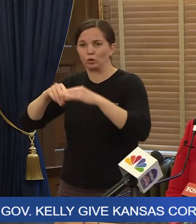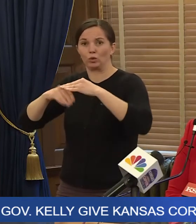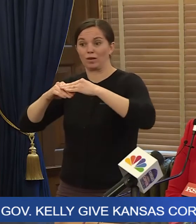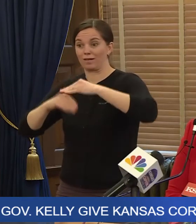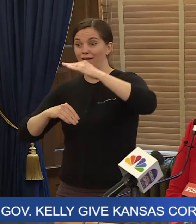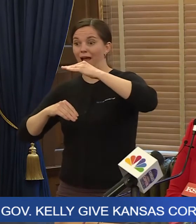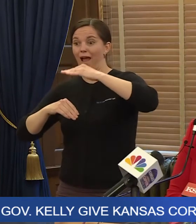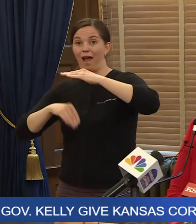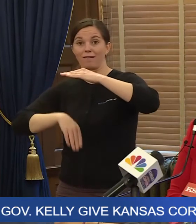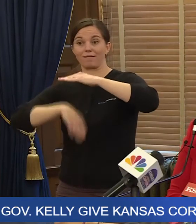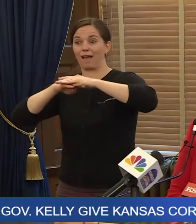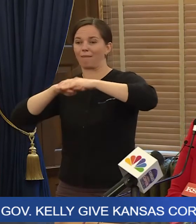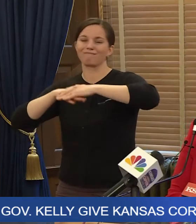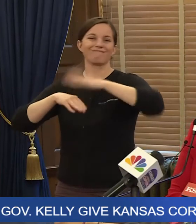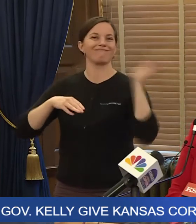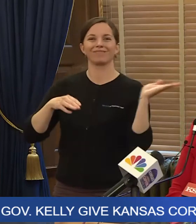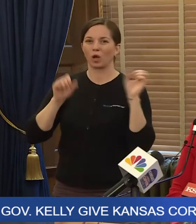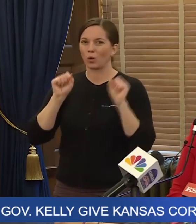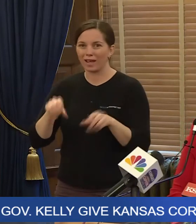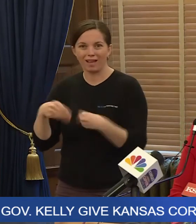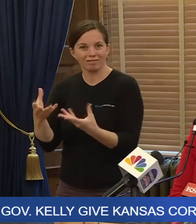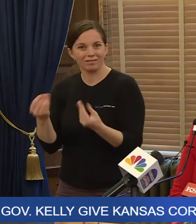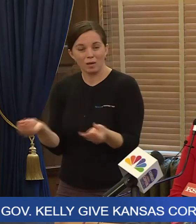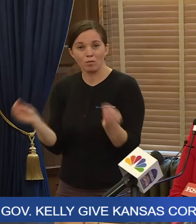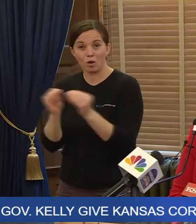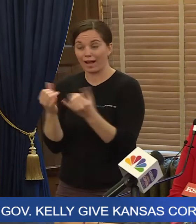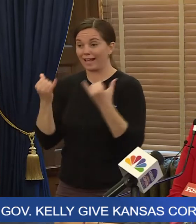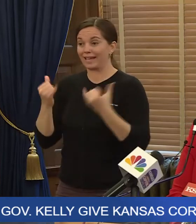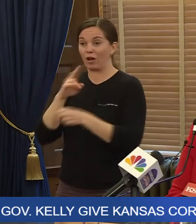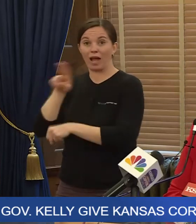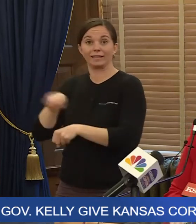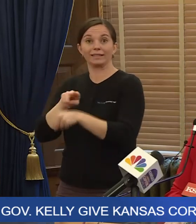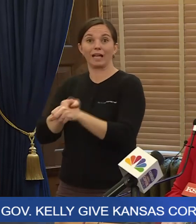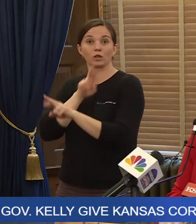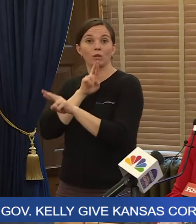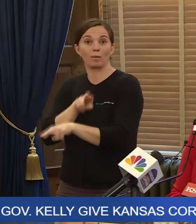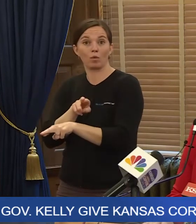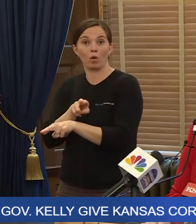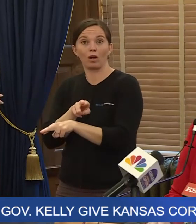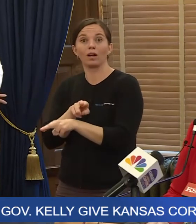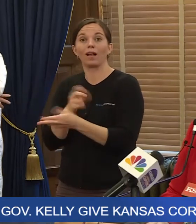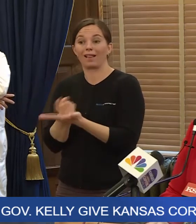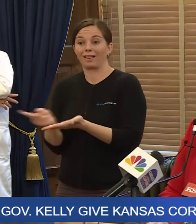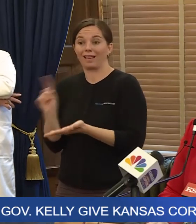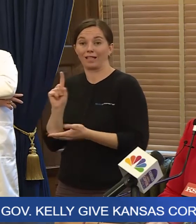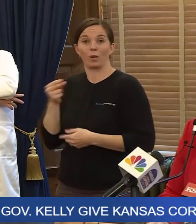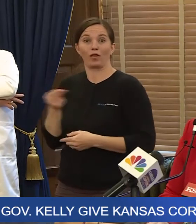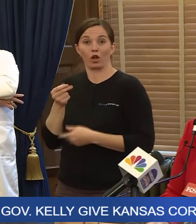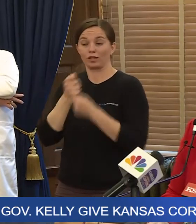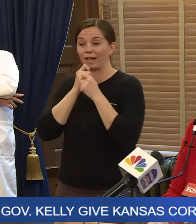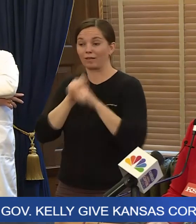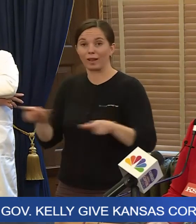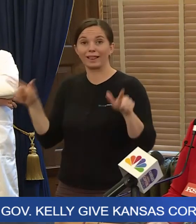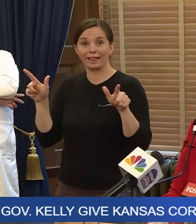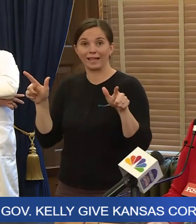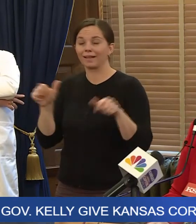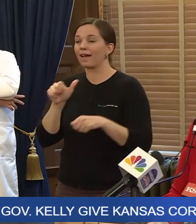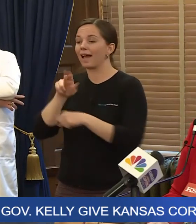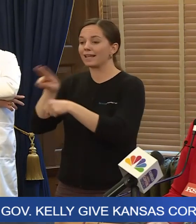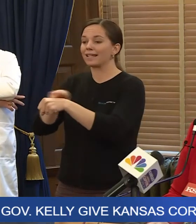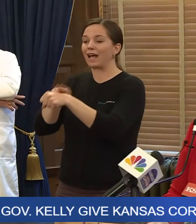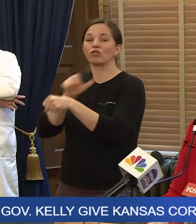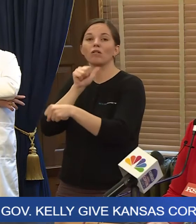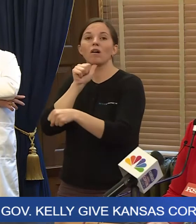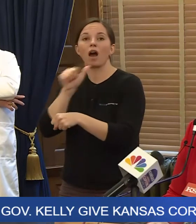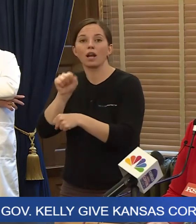week. Now, for an updated national April report released last Thursday, it revealed a national unemployment